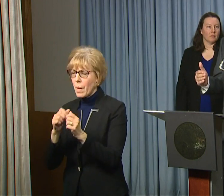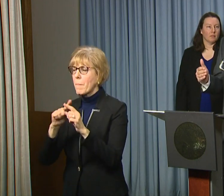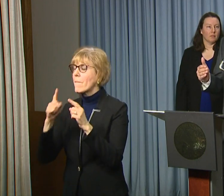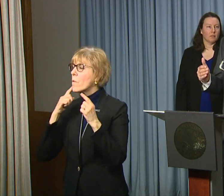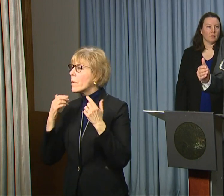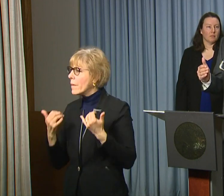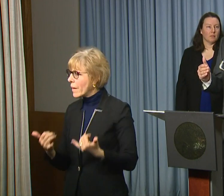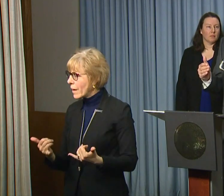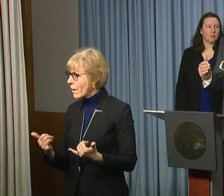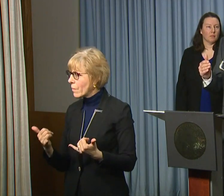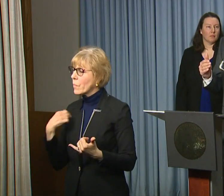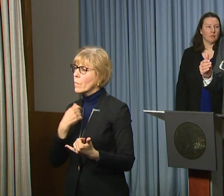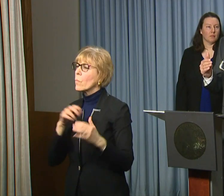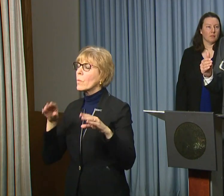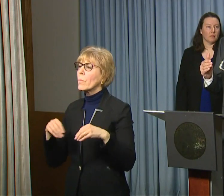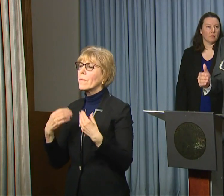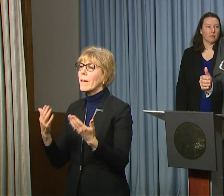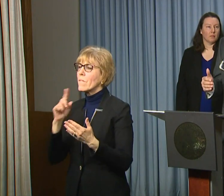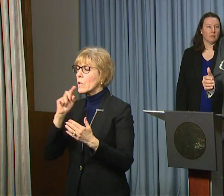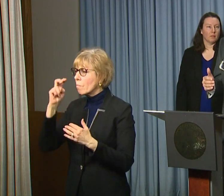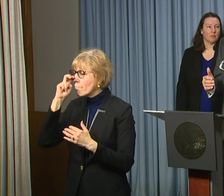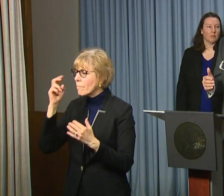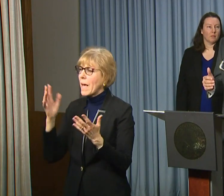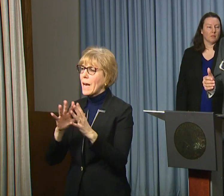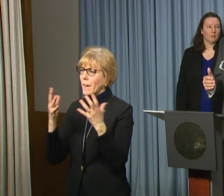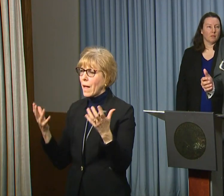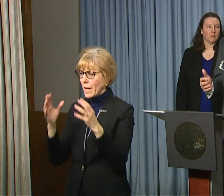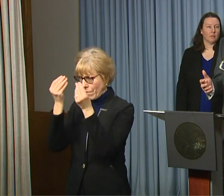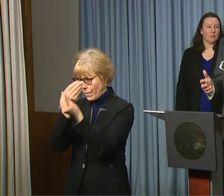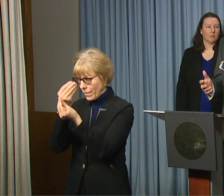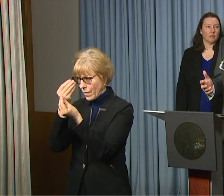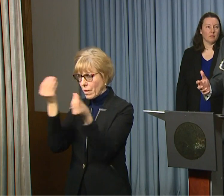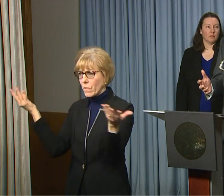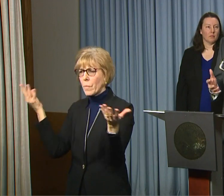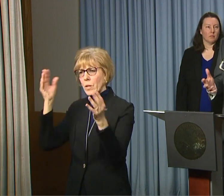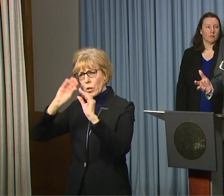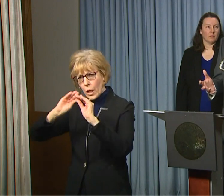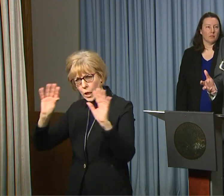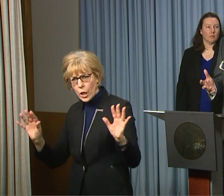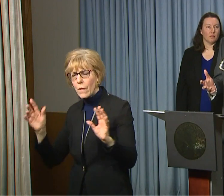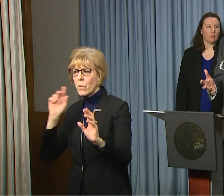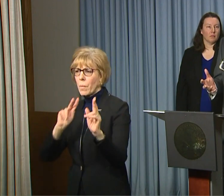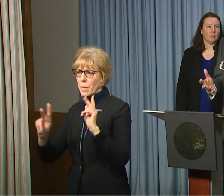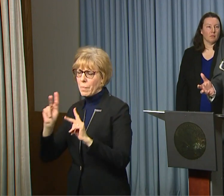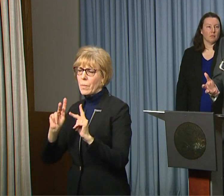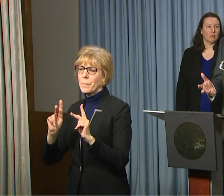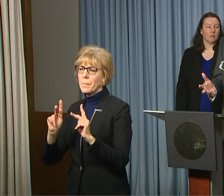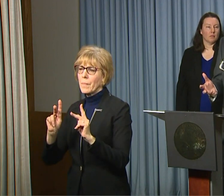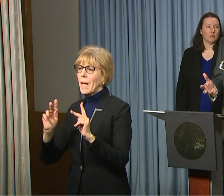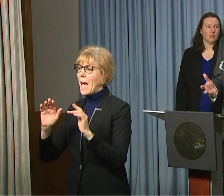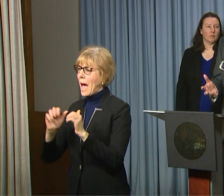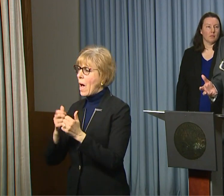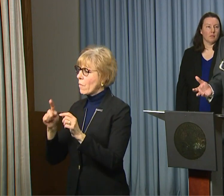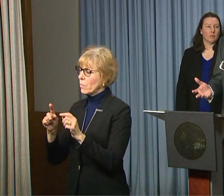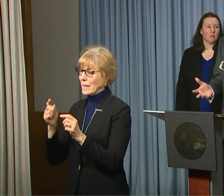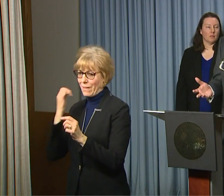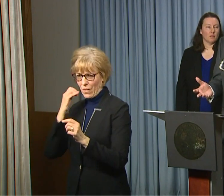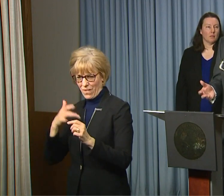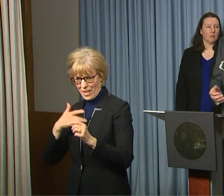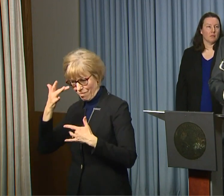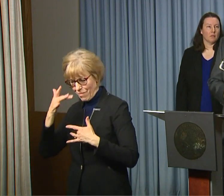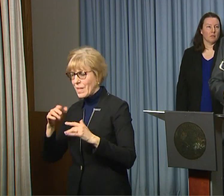strict and a lot of clarity to the guidance that we're offering people in terms of how they can isolate themselves, even